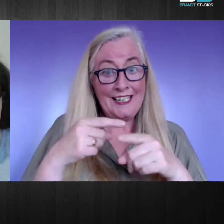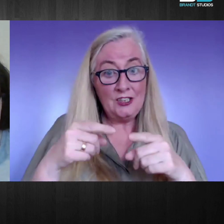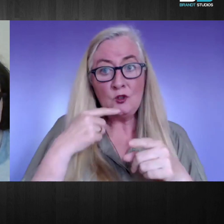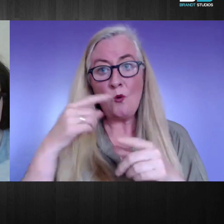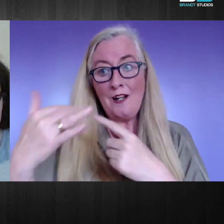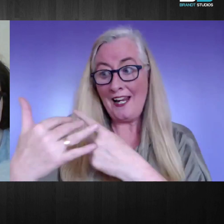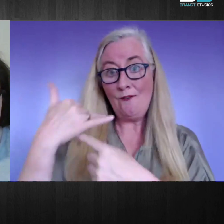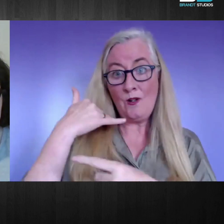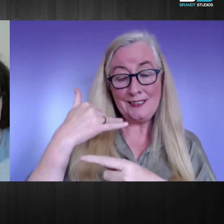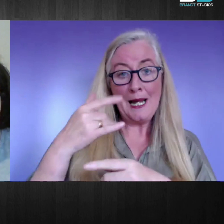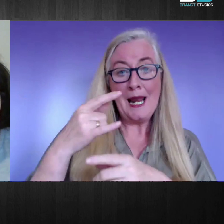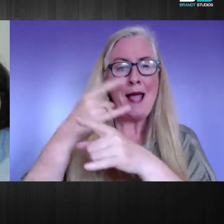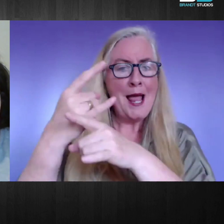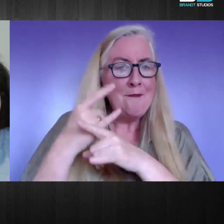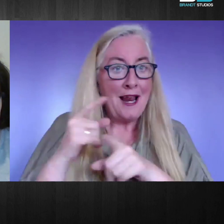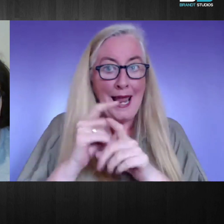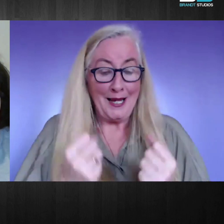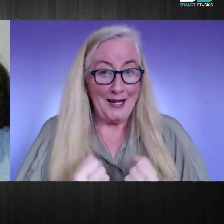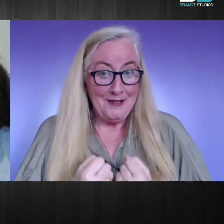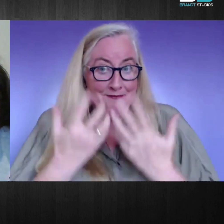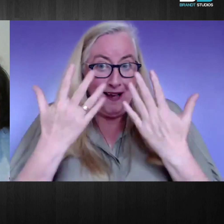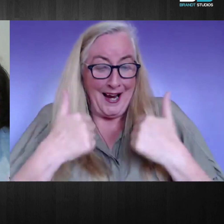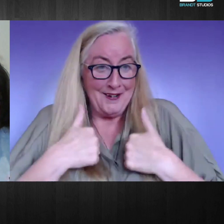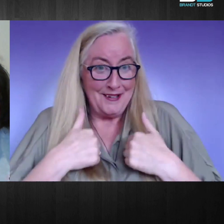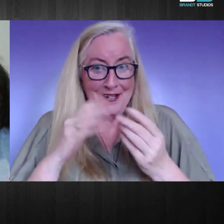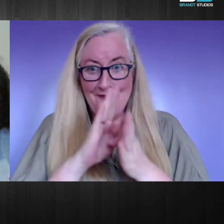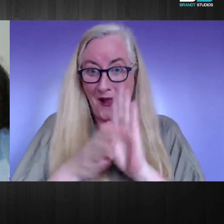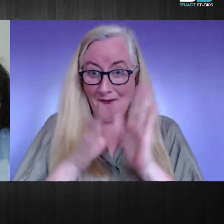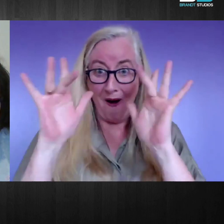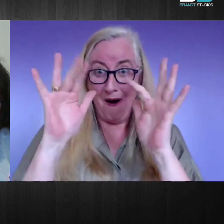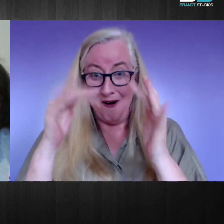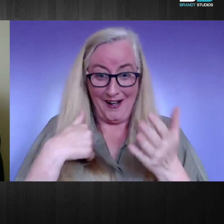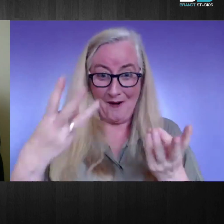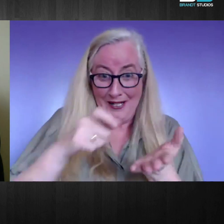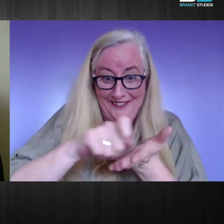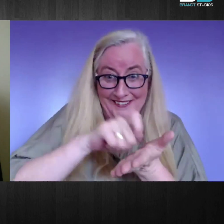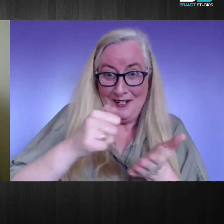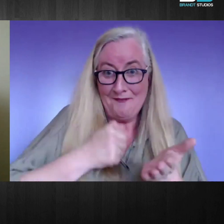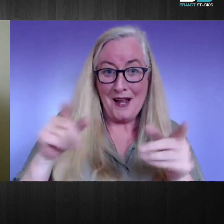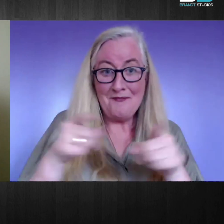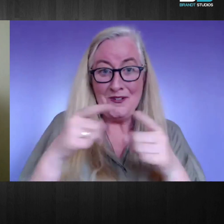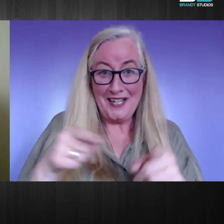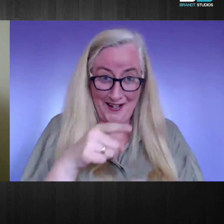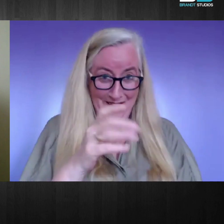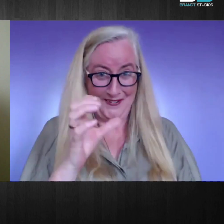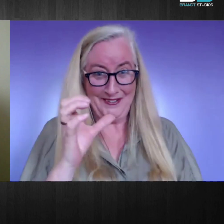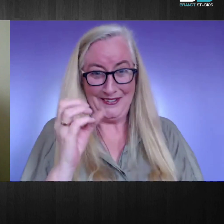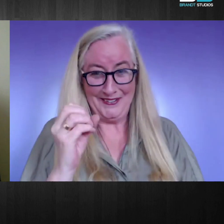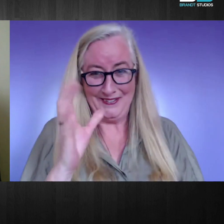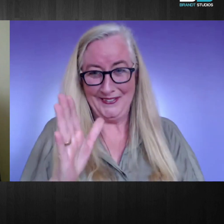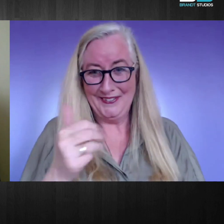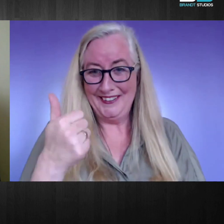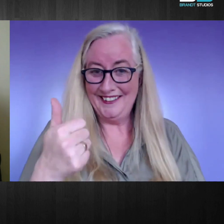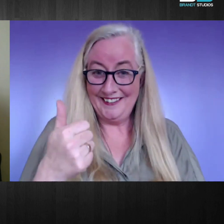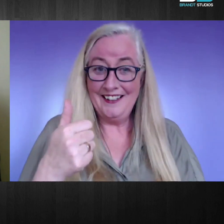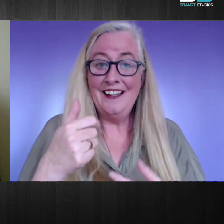inspired us to start, actually. Yeah. Wow, very cool. Excellent. Well, let's we'll come back to all this because there's a lot of